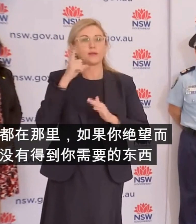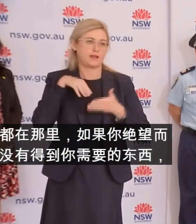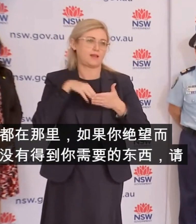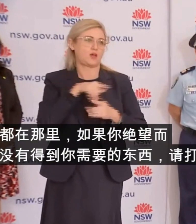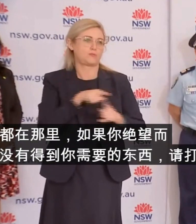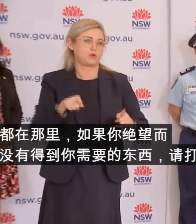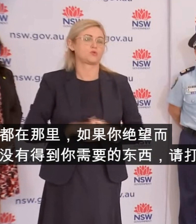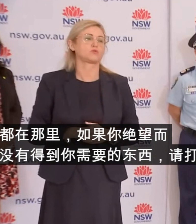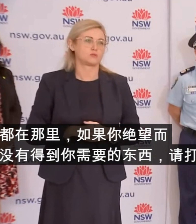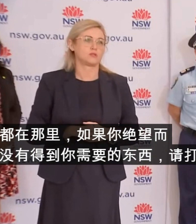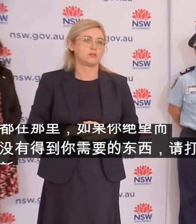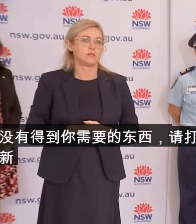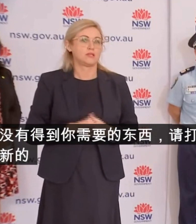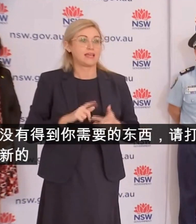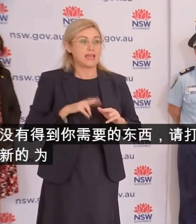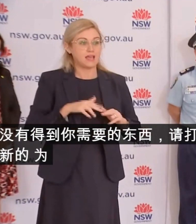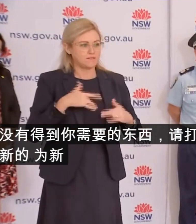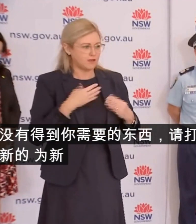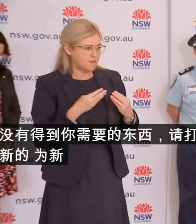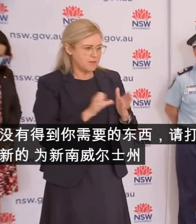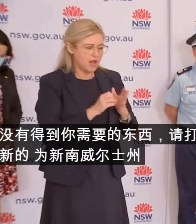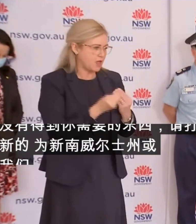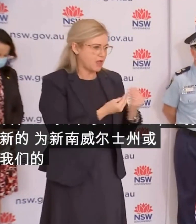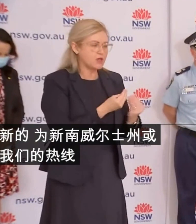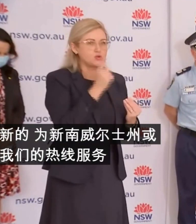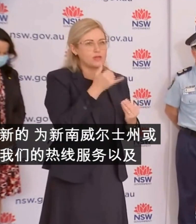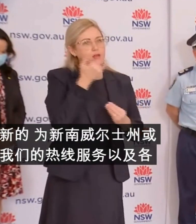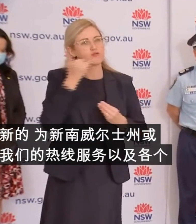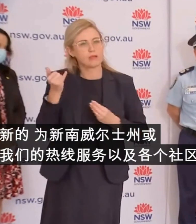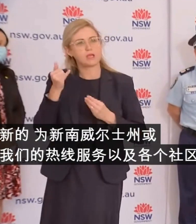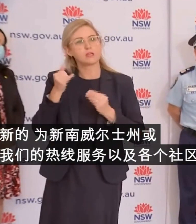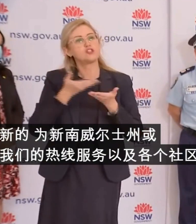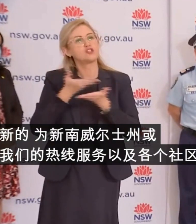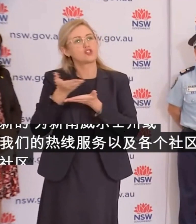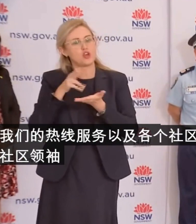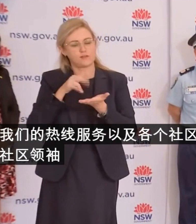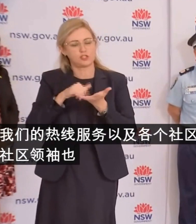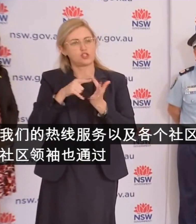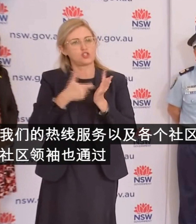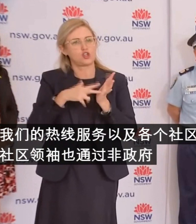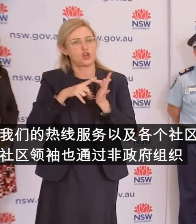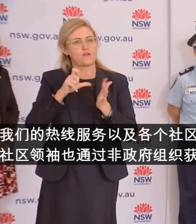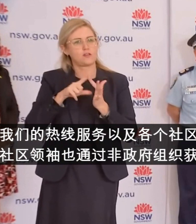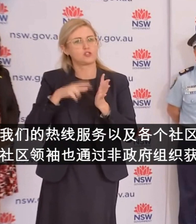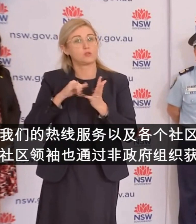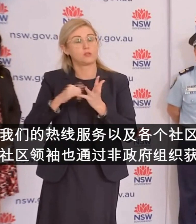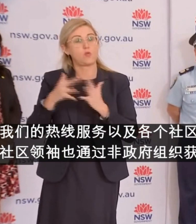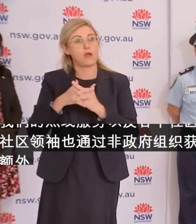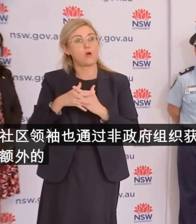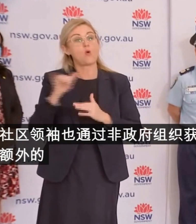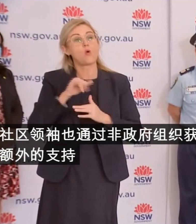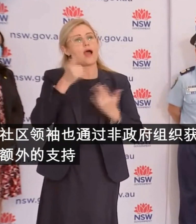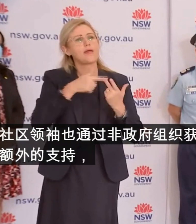getting what you need, call either Service New South Wales or our hotlines. And in various communities, community leaders also have been